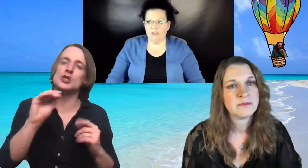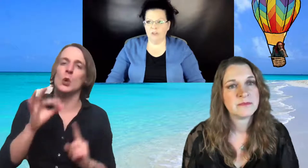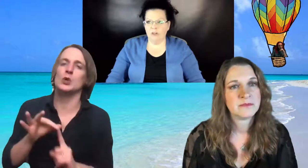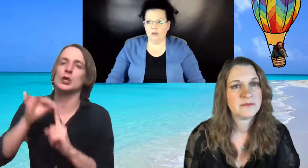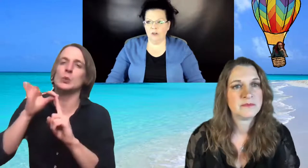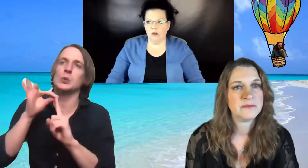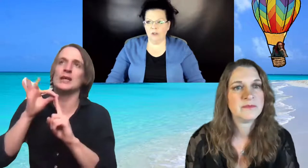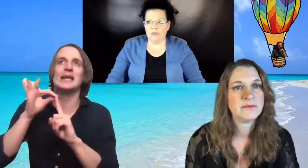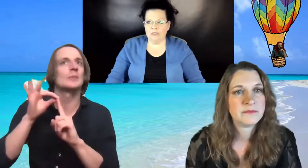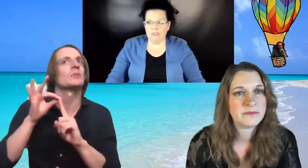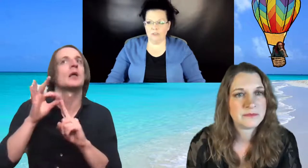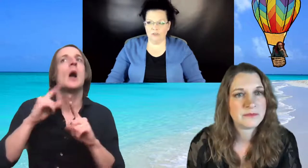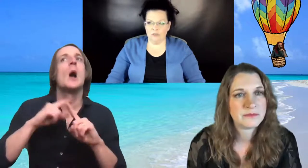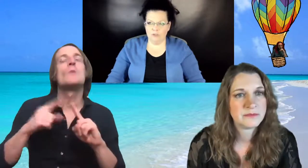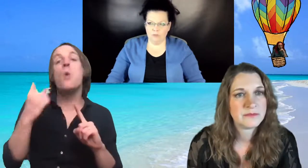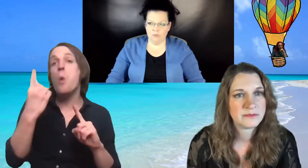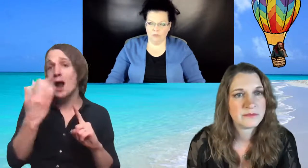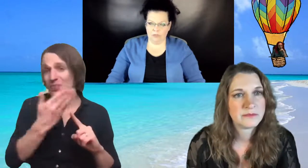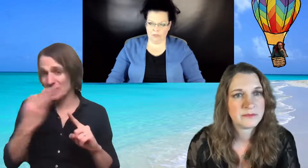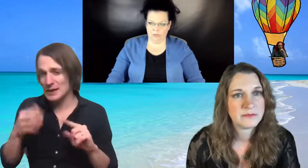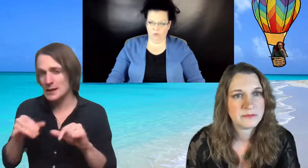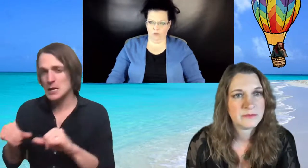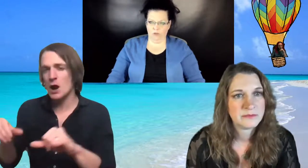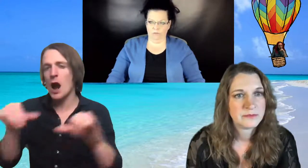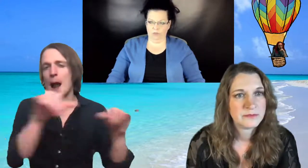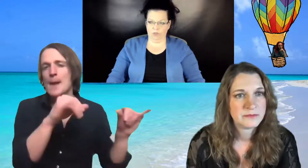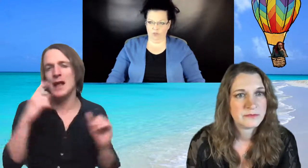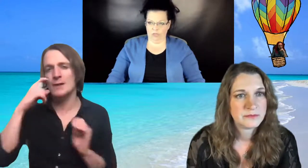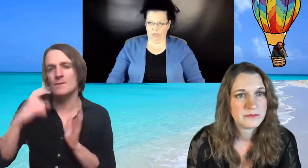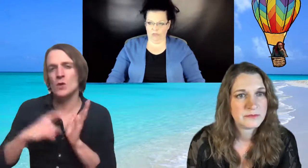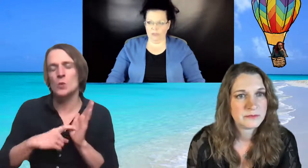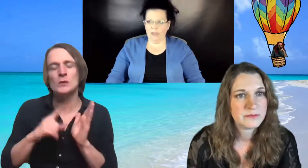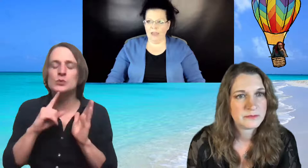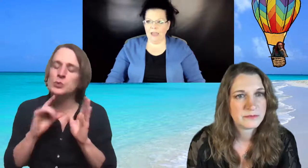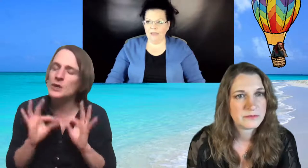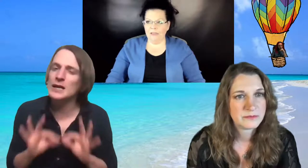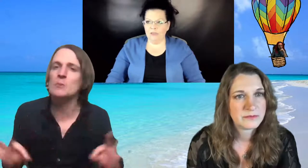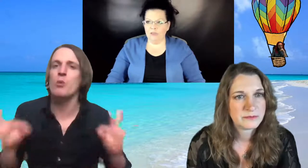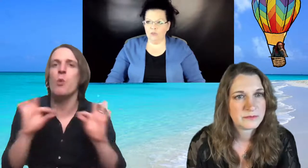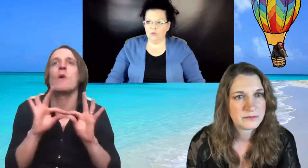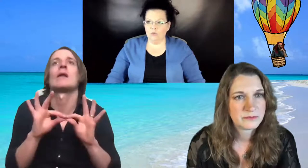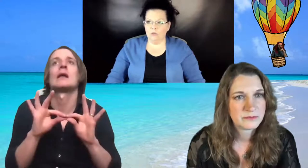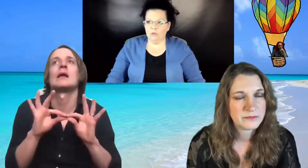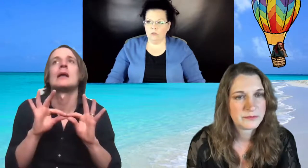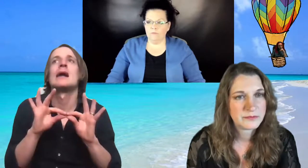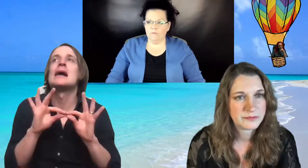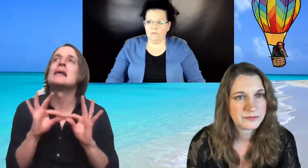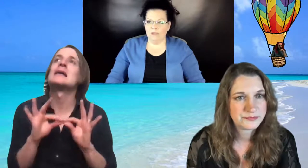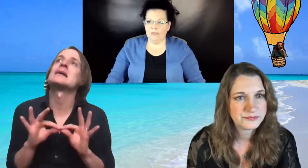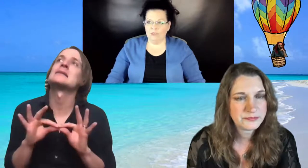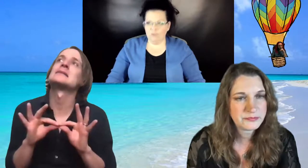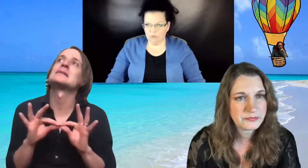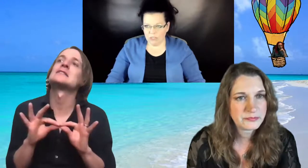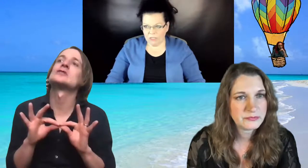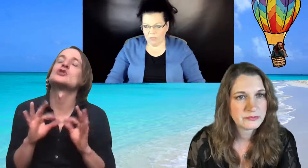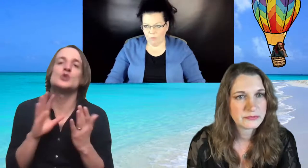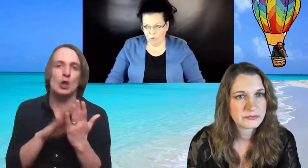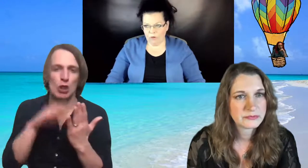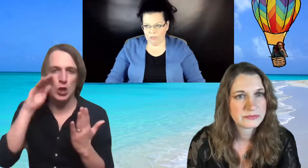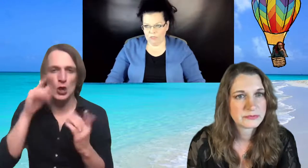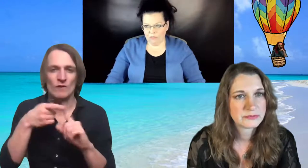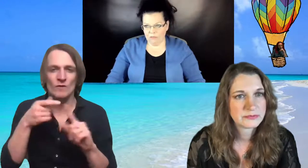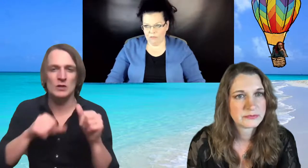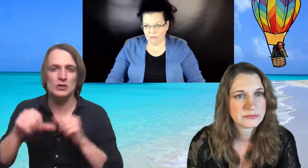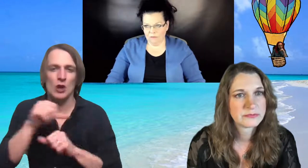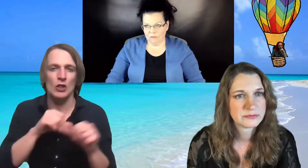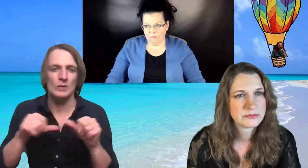has a young artist in their unique soul of journey, and to find that it's really